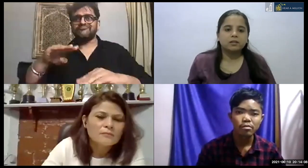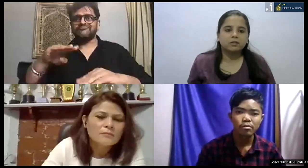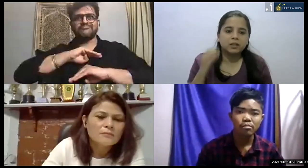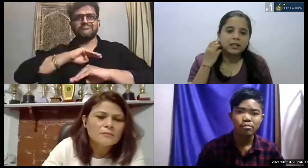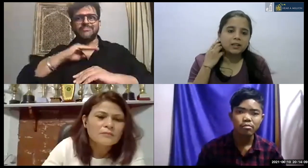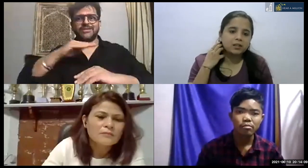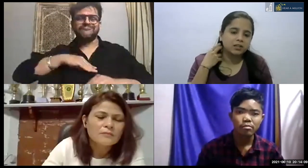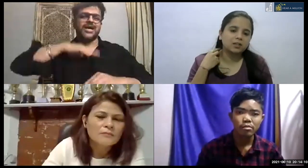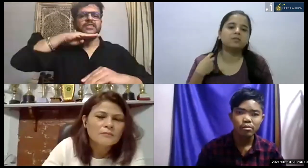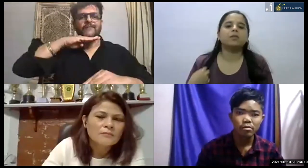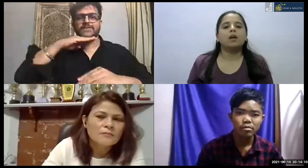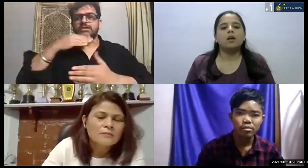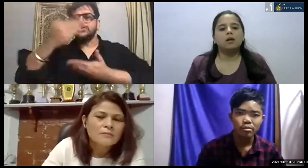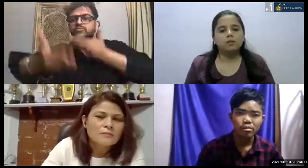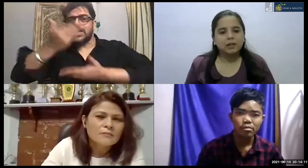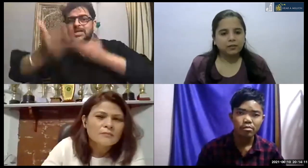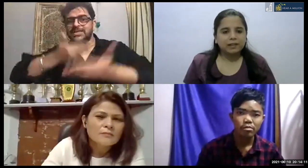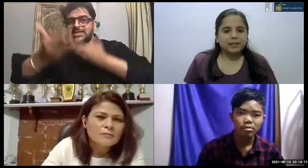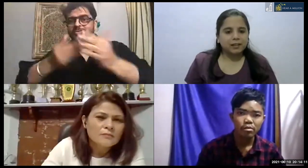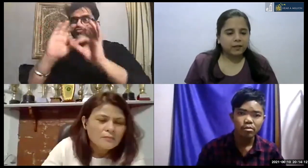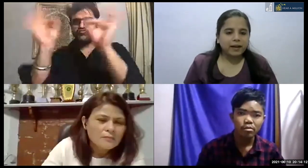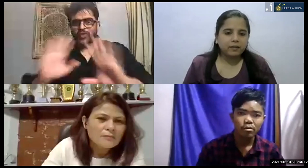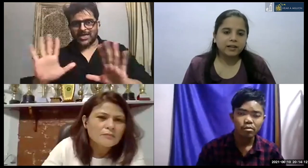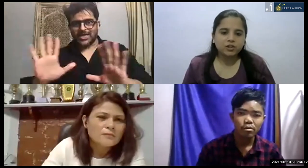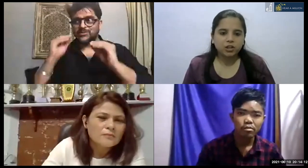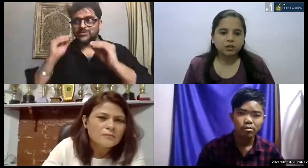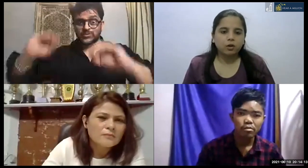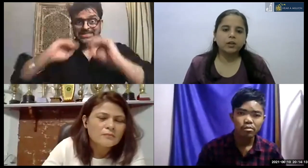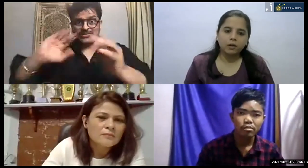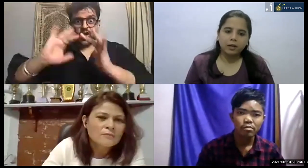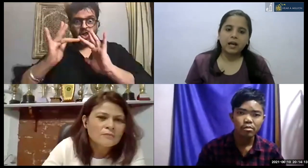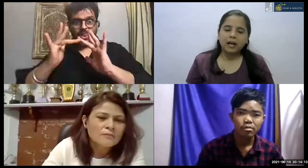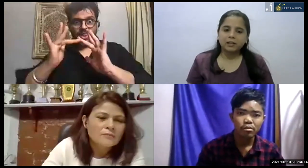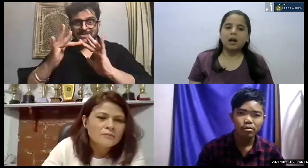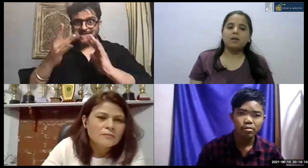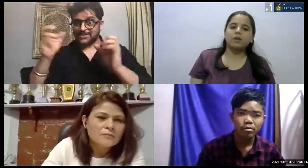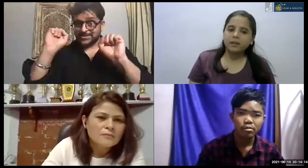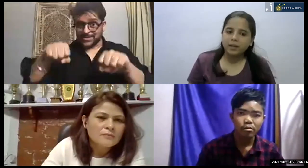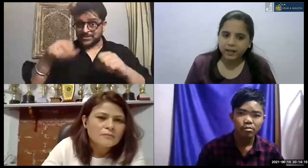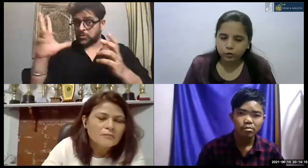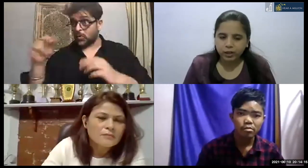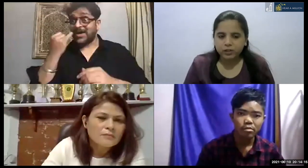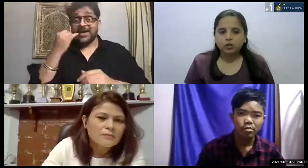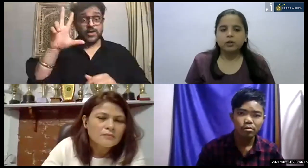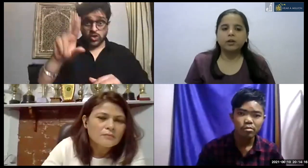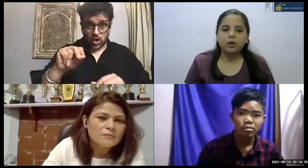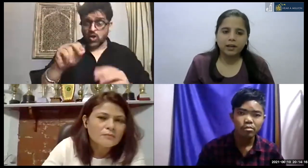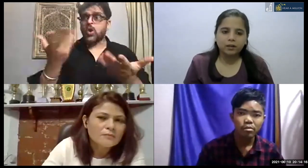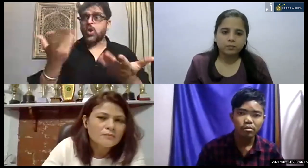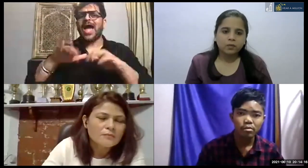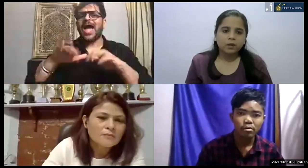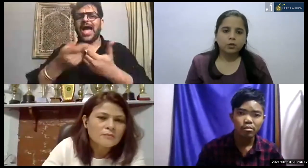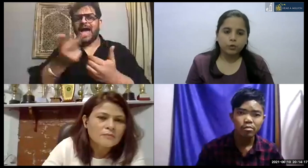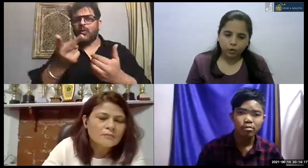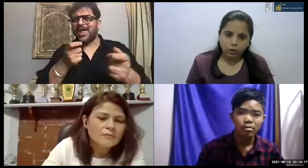feel the teachers, will they feel satisfied while teaching on the online? Were they ready to teach on the